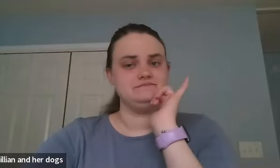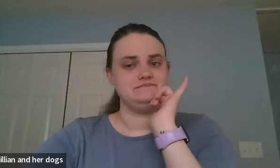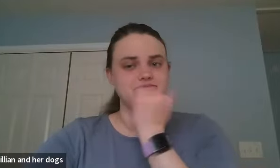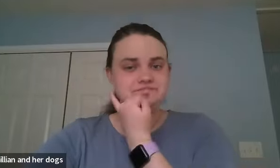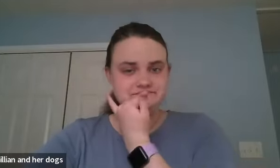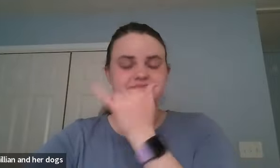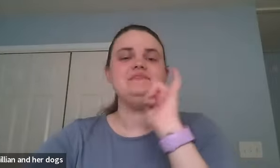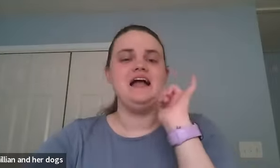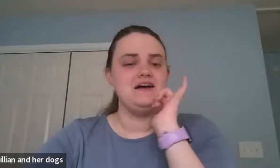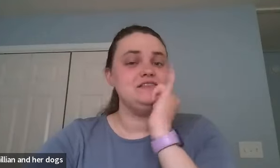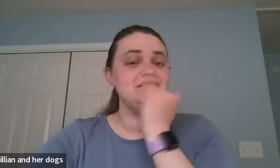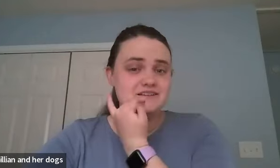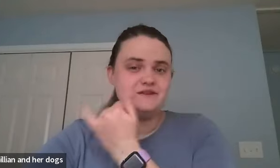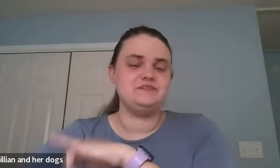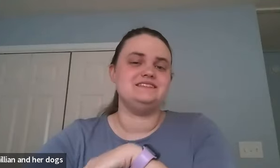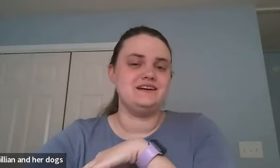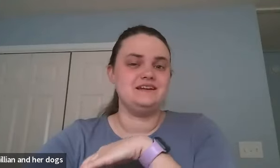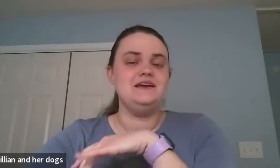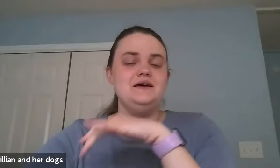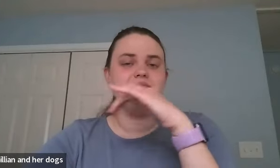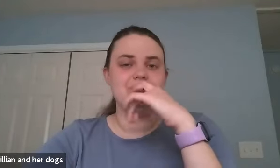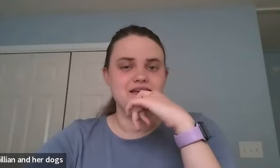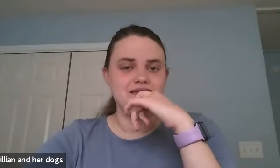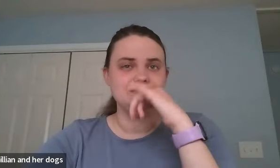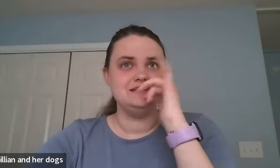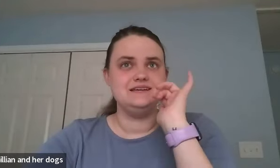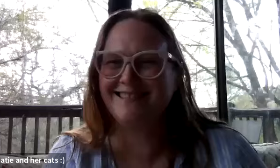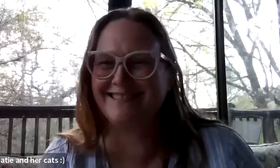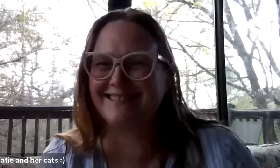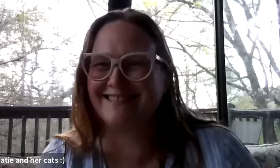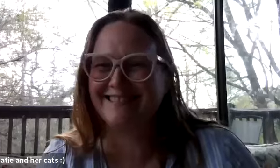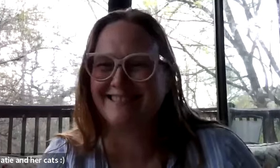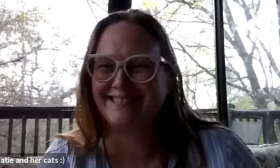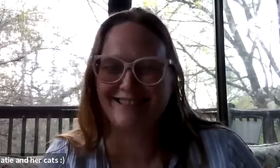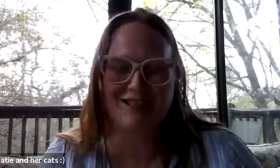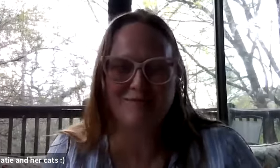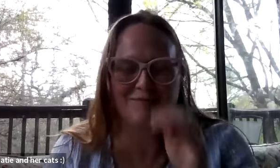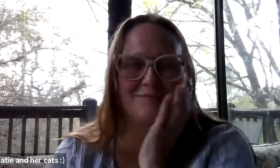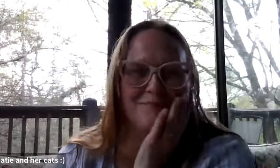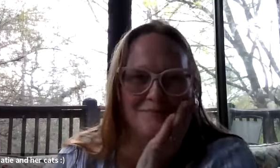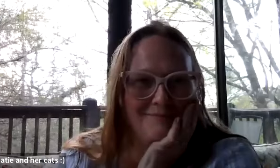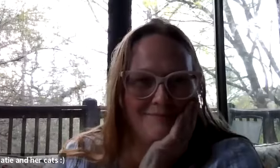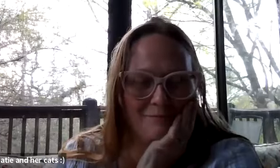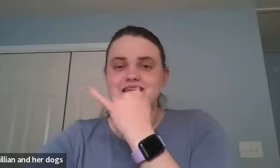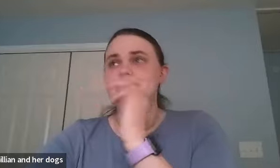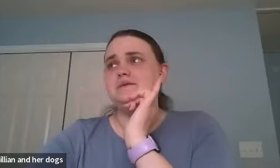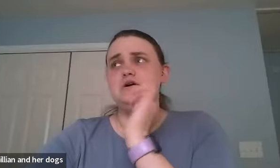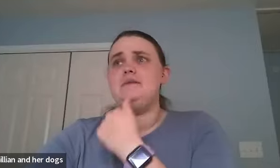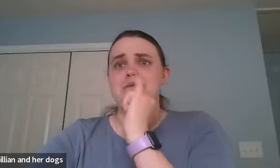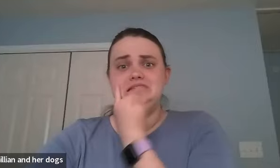I have a lot of fun with this sign because interesting. I do this. I'm always like, mistake. I tell my kids that I'm like, I'm sorry, I made a